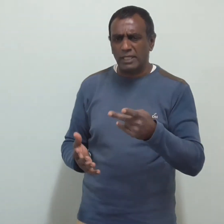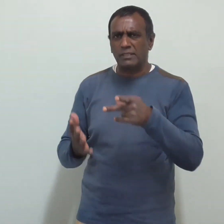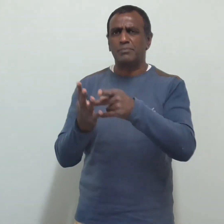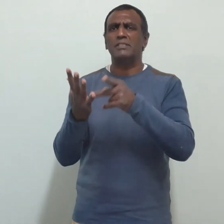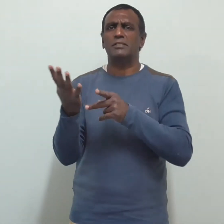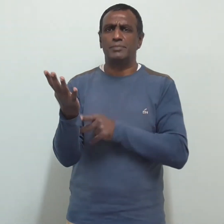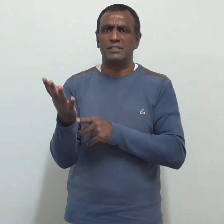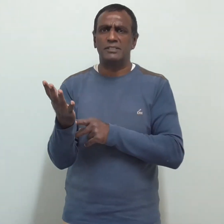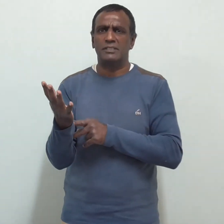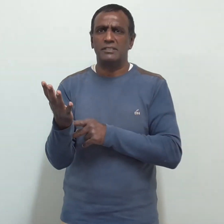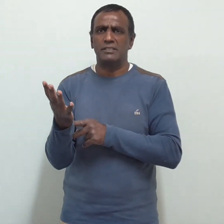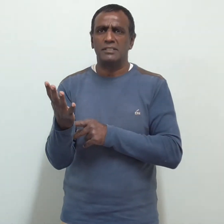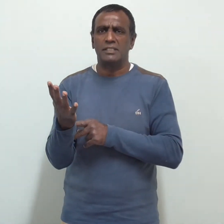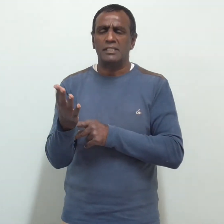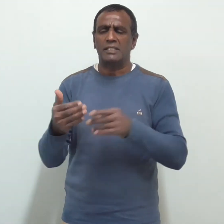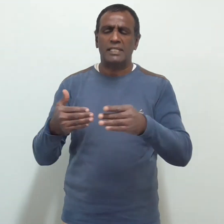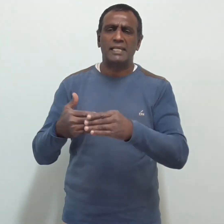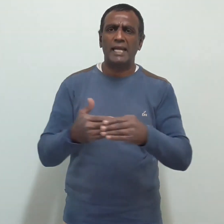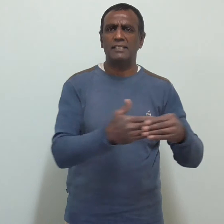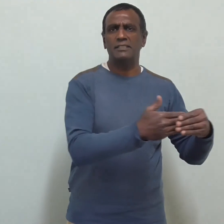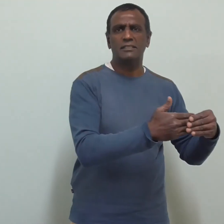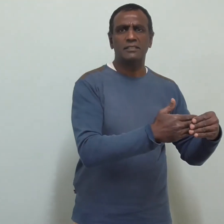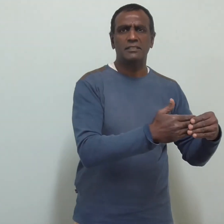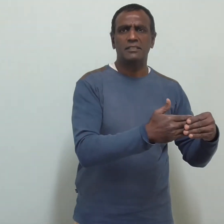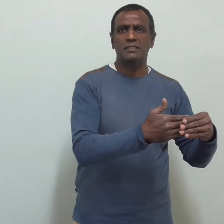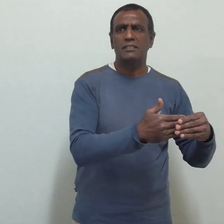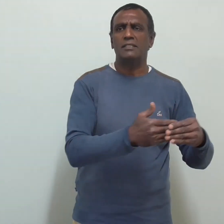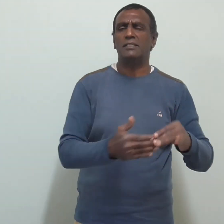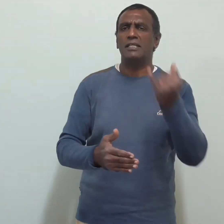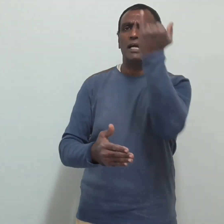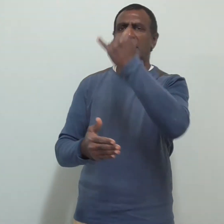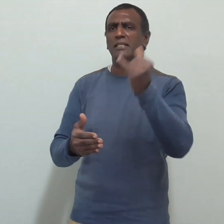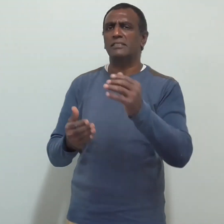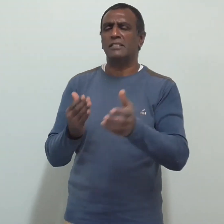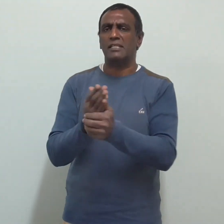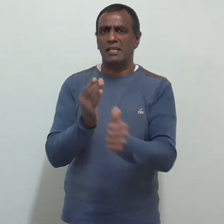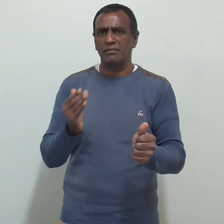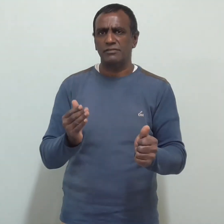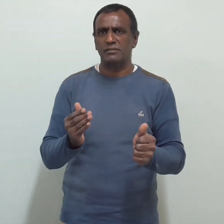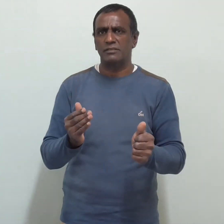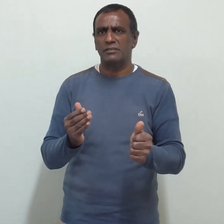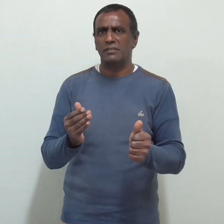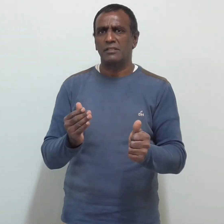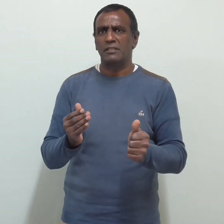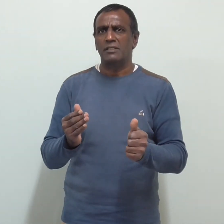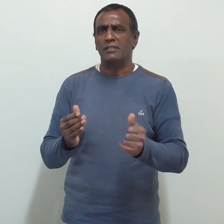at the principles that guided the arts and crafts